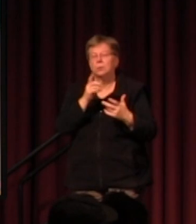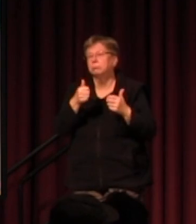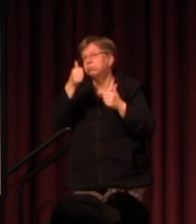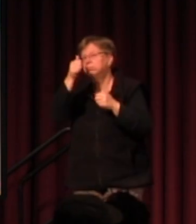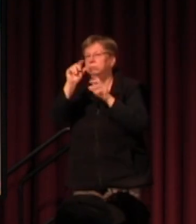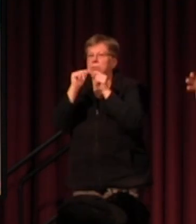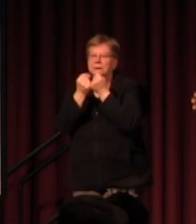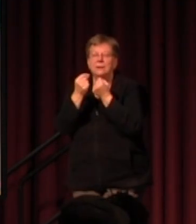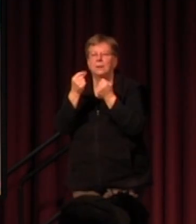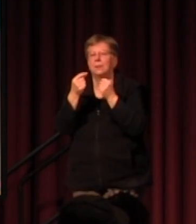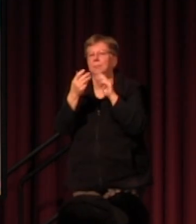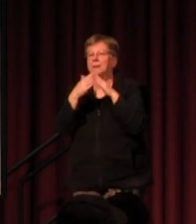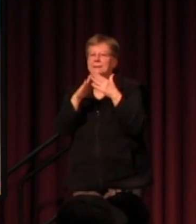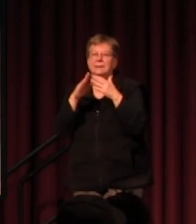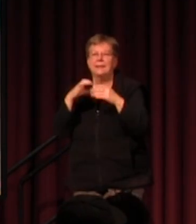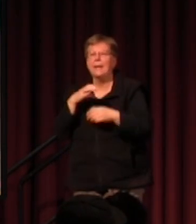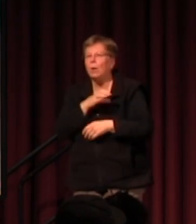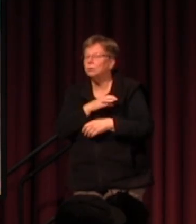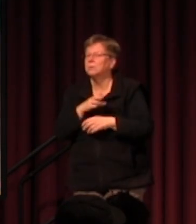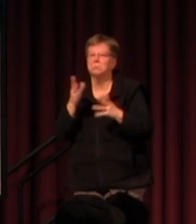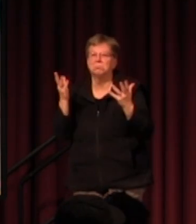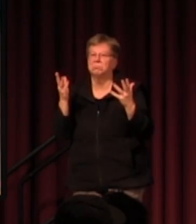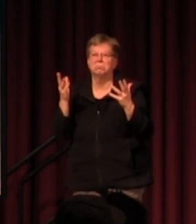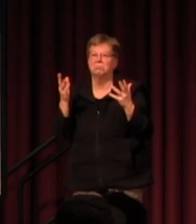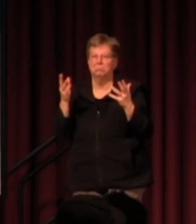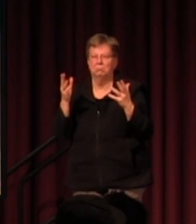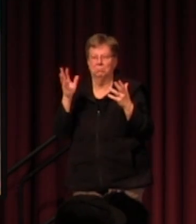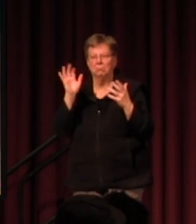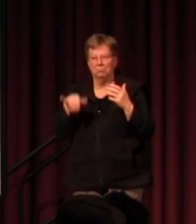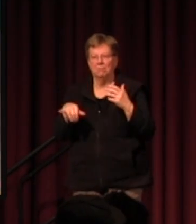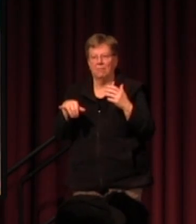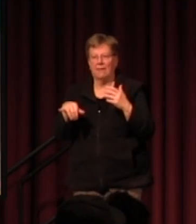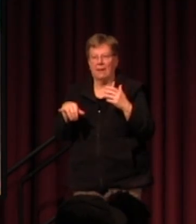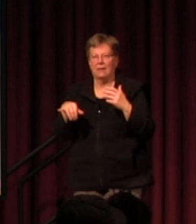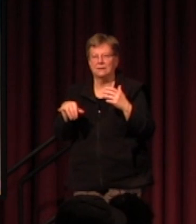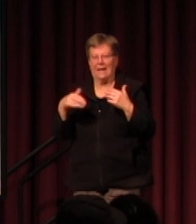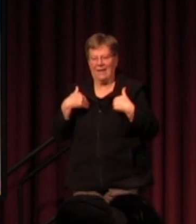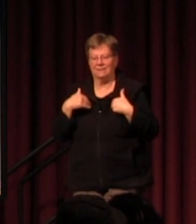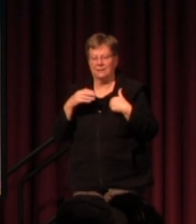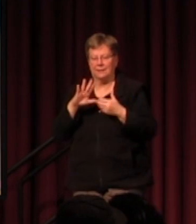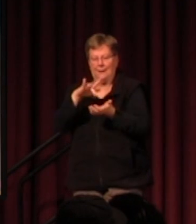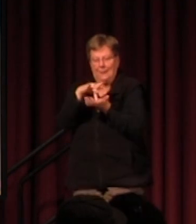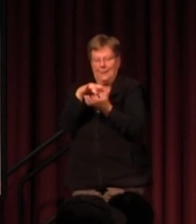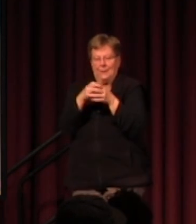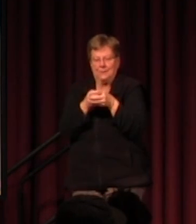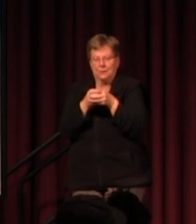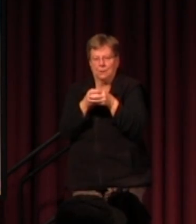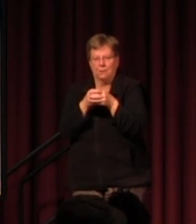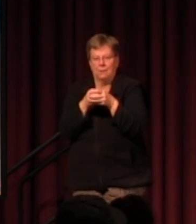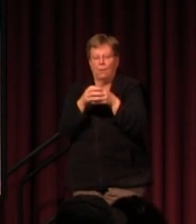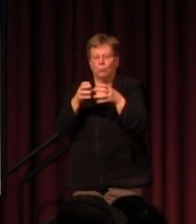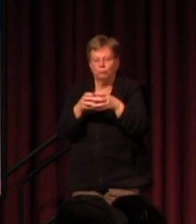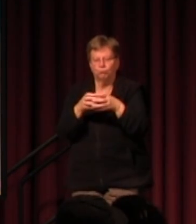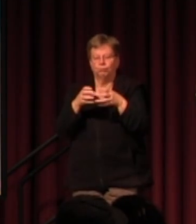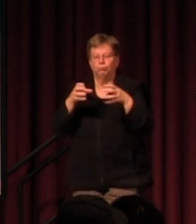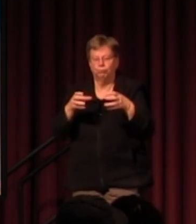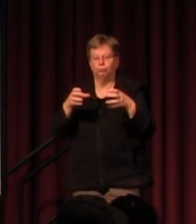executive team or city council, or like, that's where your inner circle is. And there's concentric rings of inner